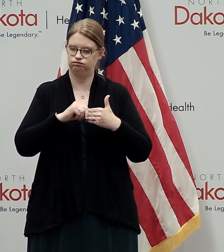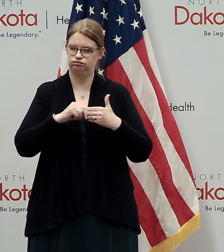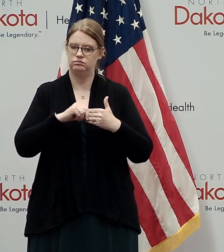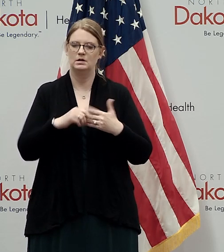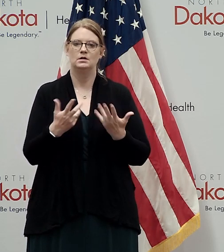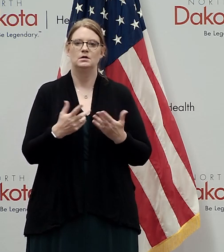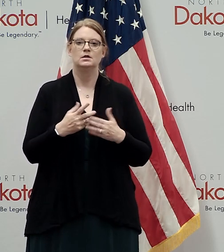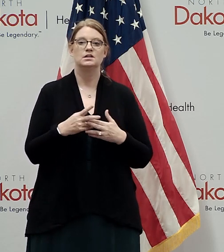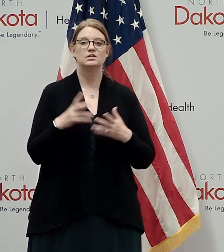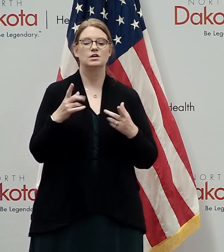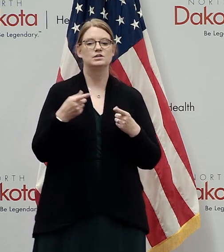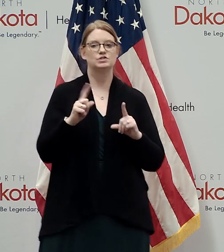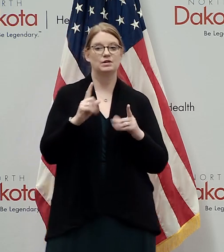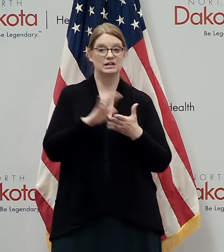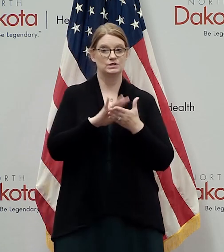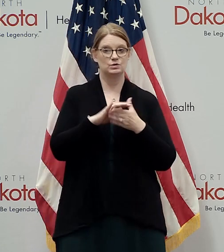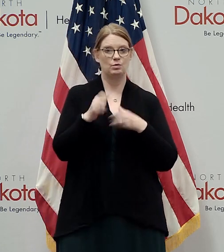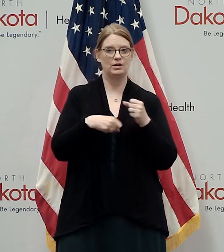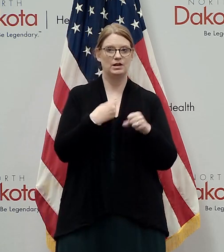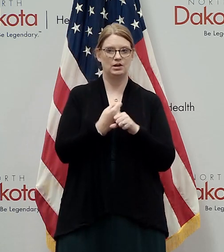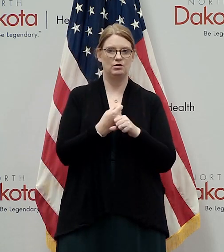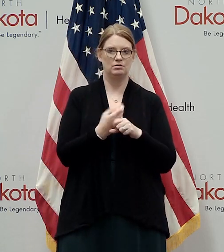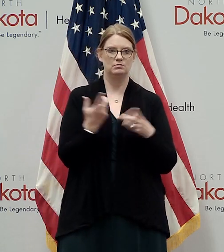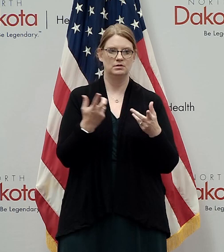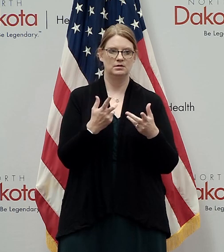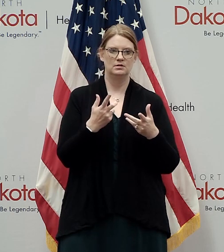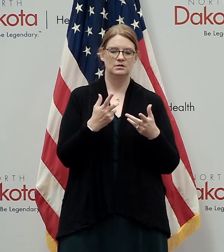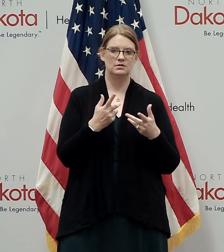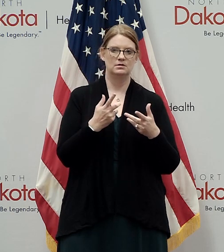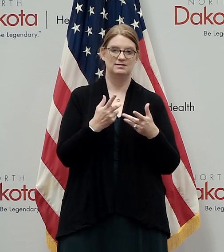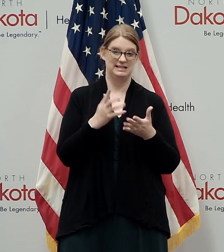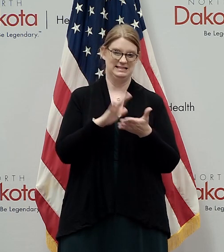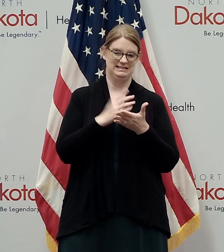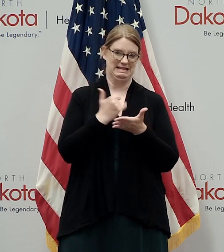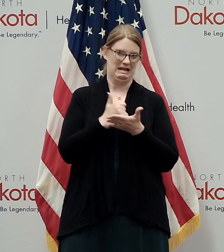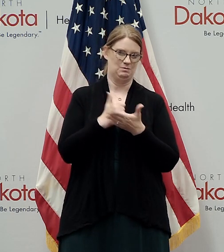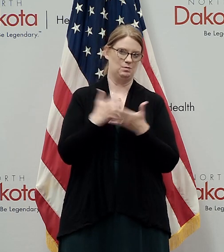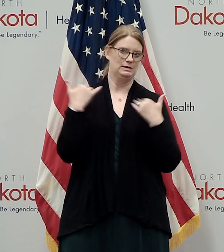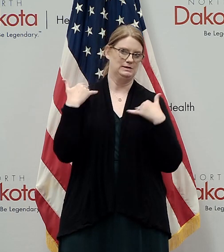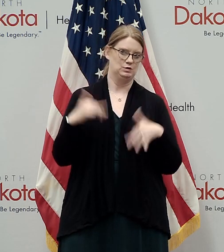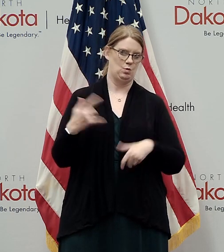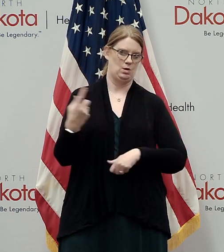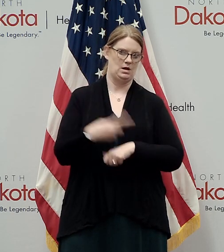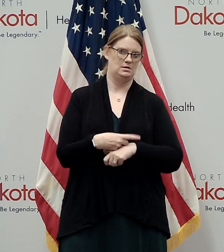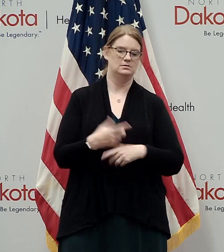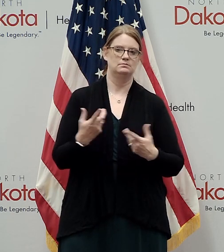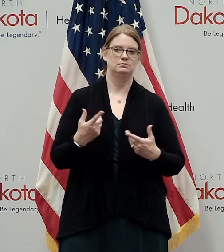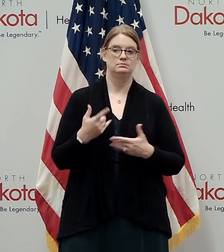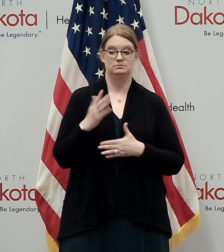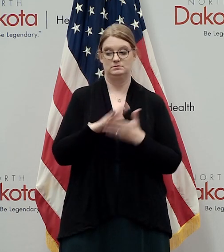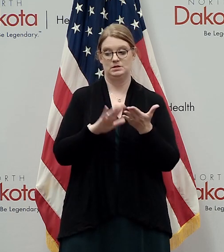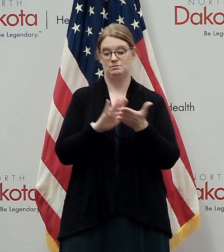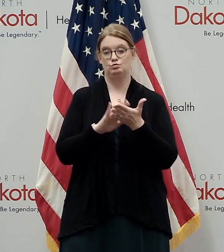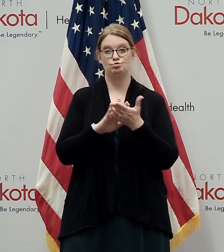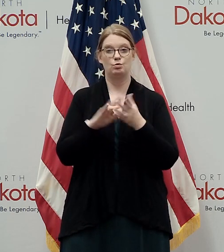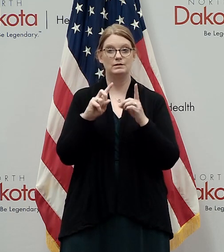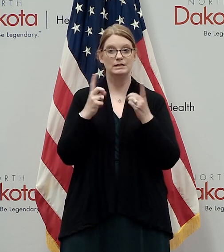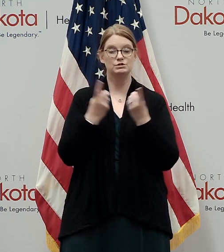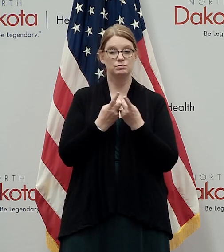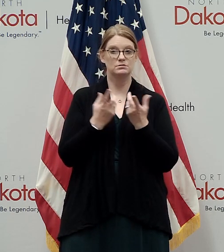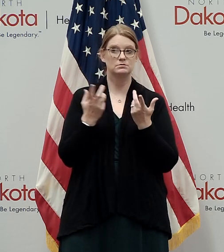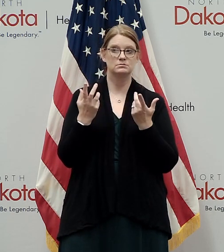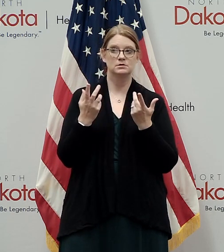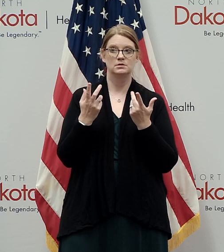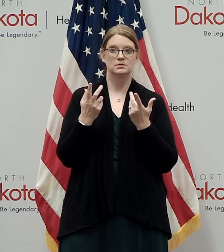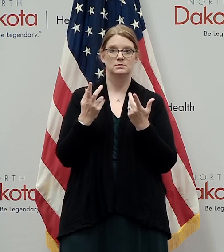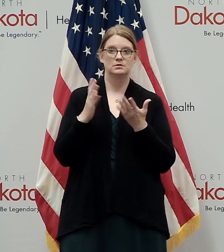in a normal school year, even this helped us even with the traditional problem of snow days, because some school districts were holding